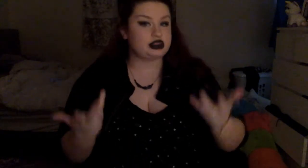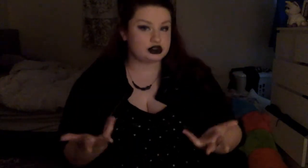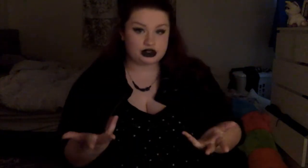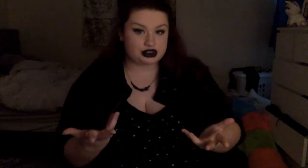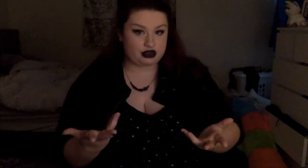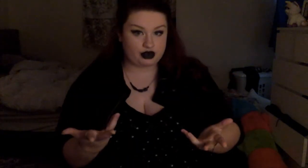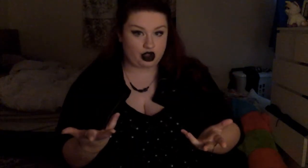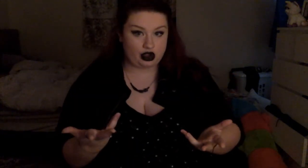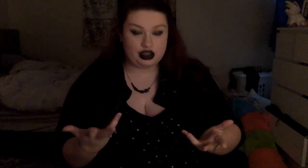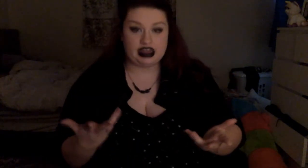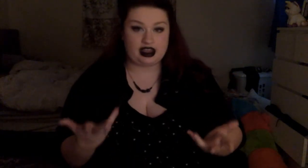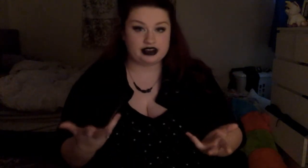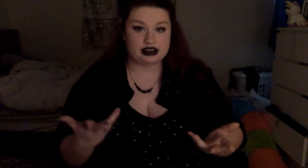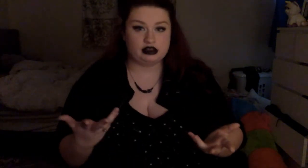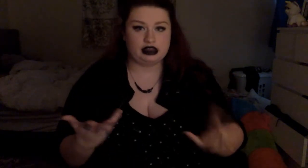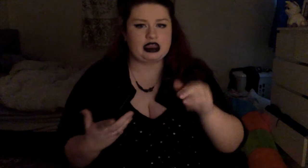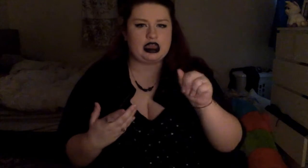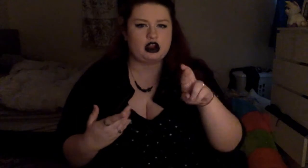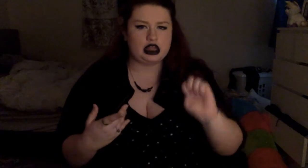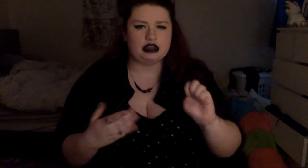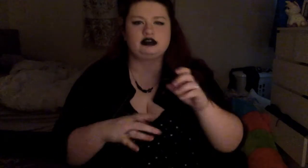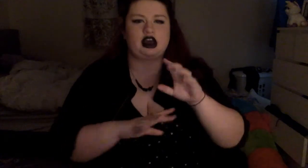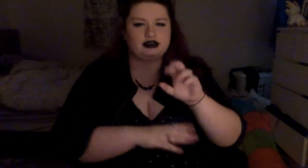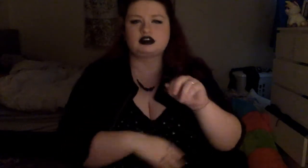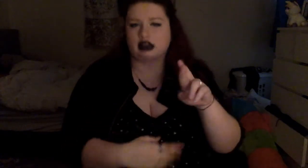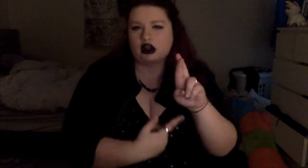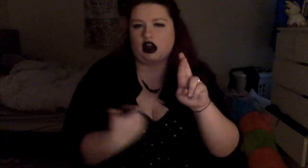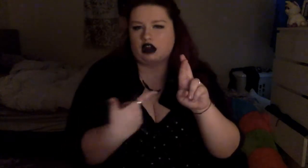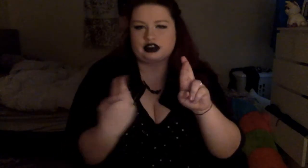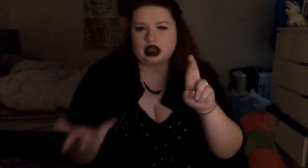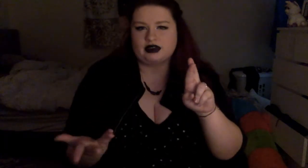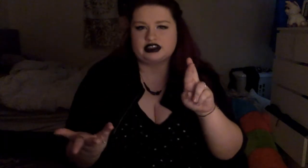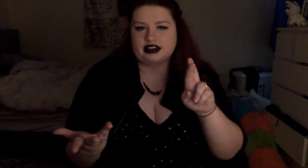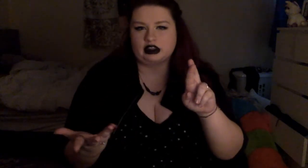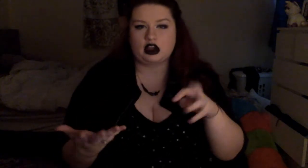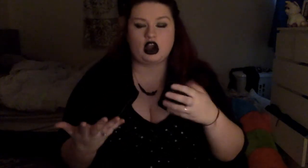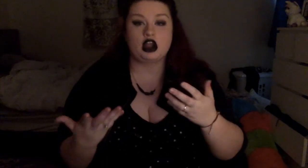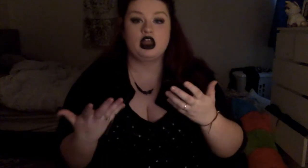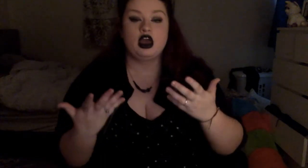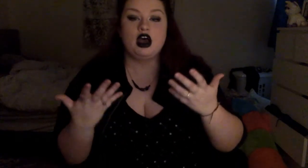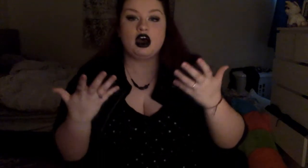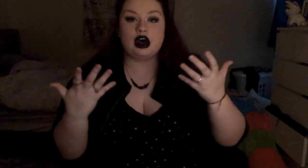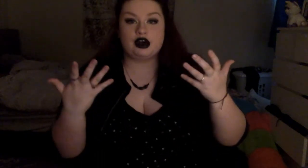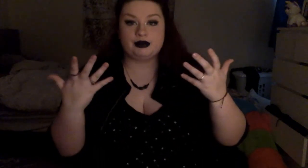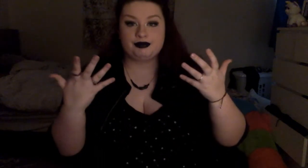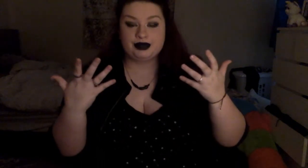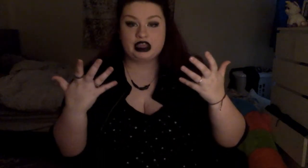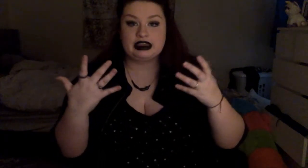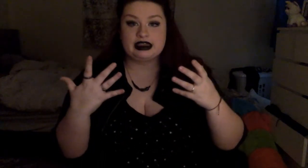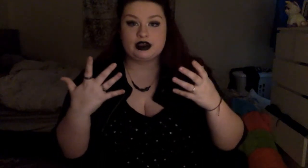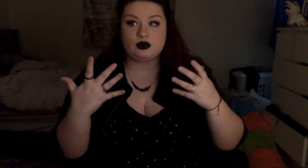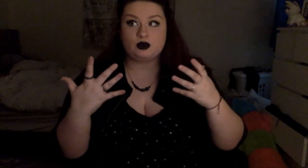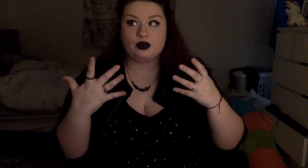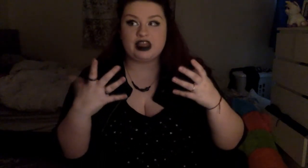There's no sign for R in ASL, like ARE, not the letter R. There's obviously the letter R. It's